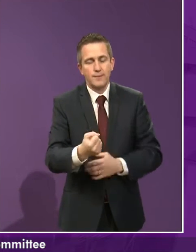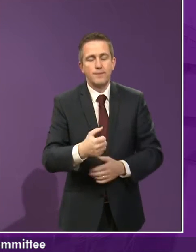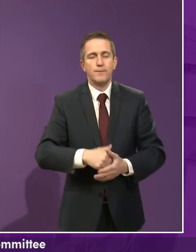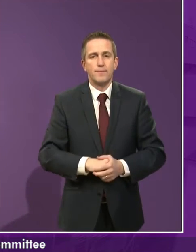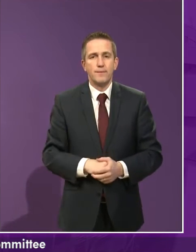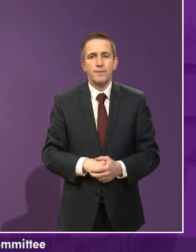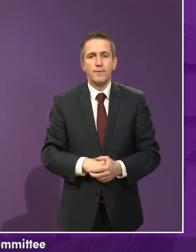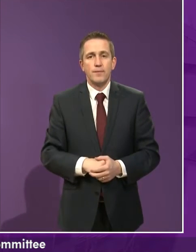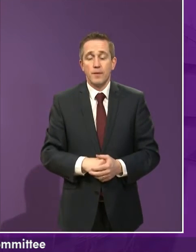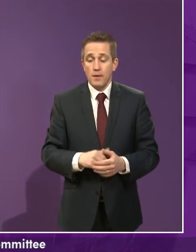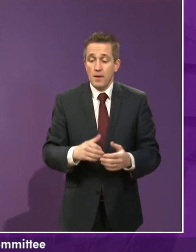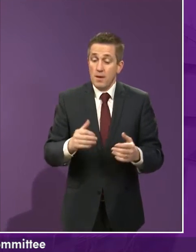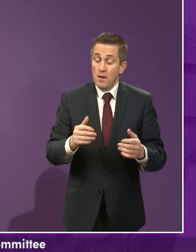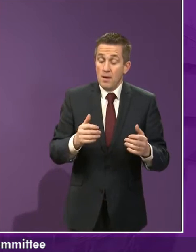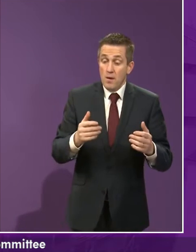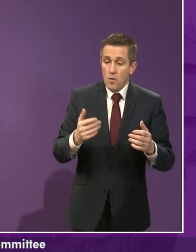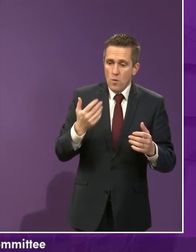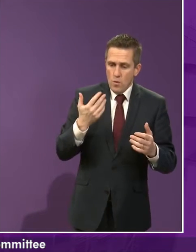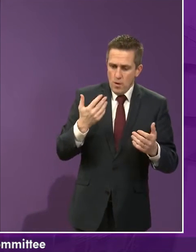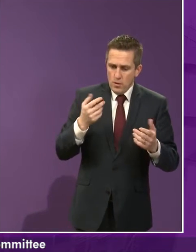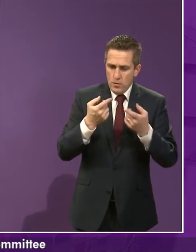we're dealing with some very